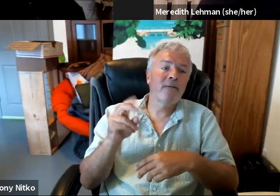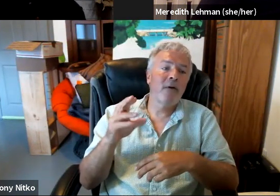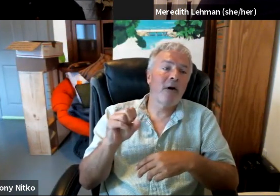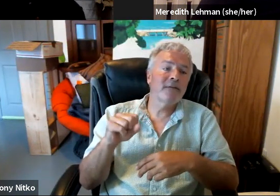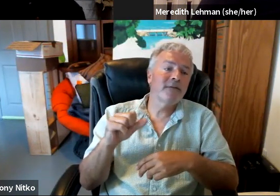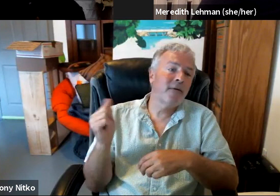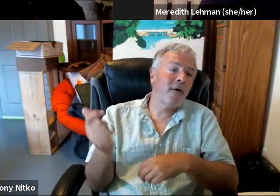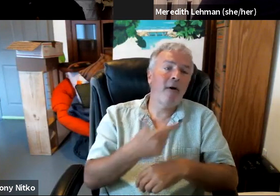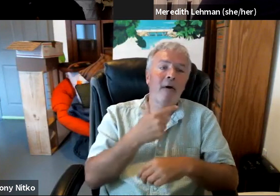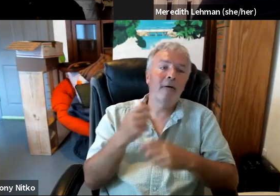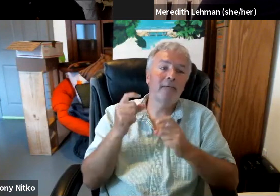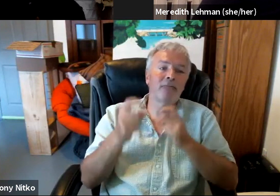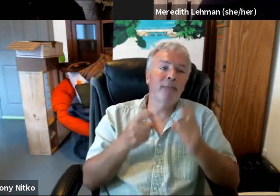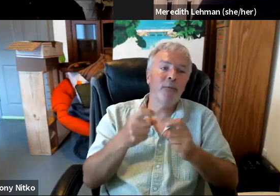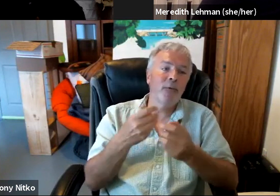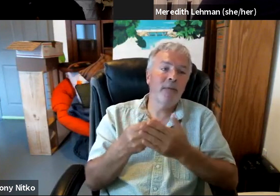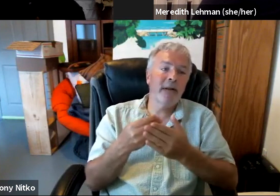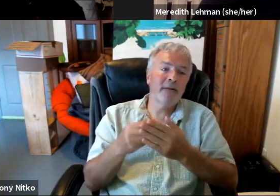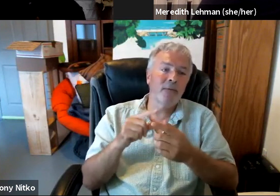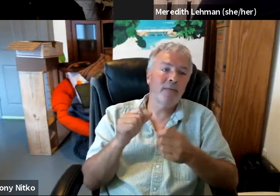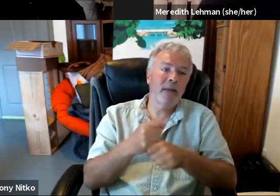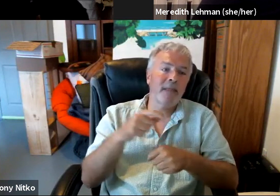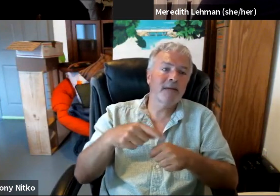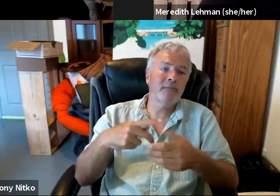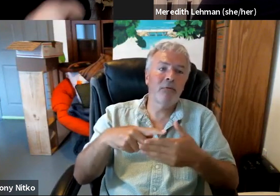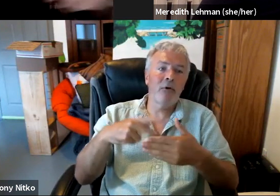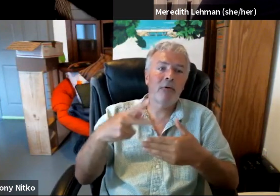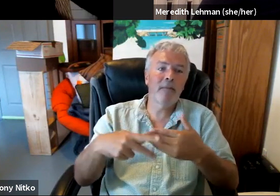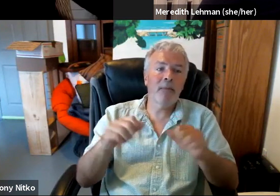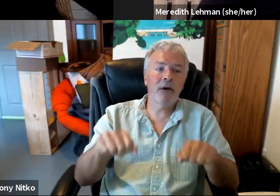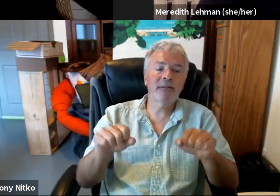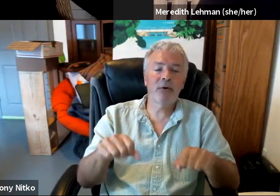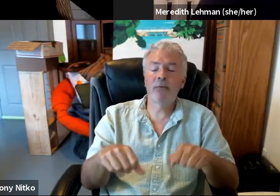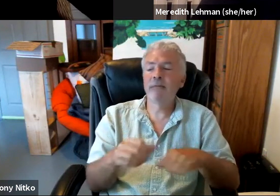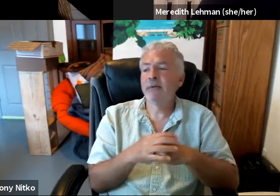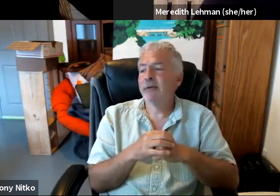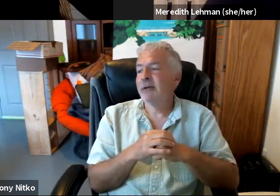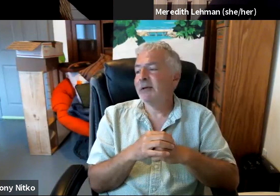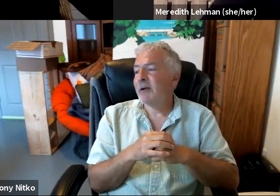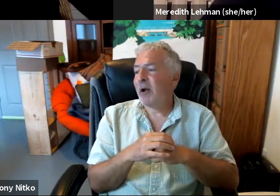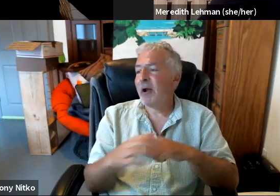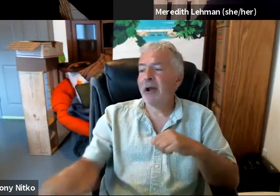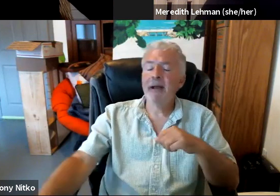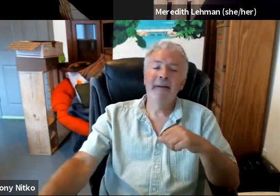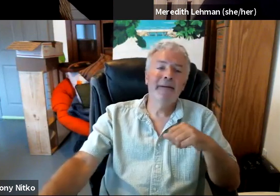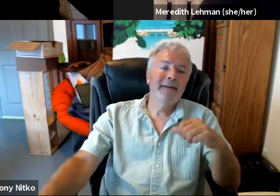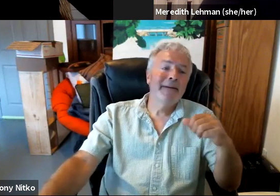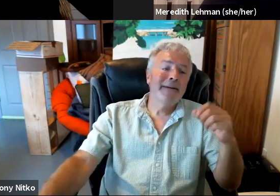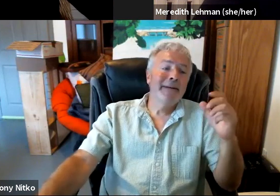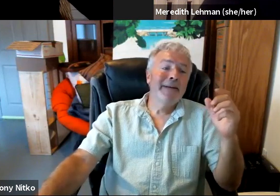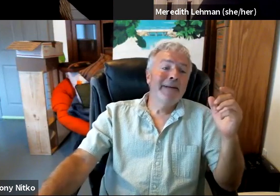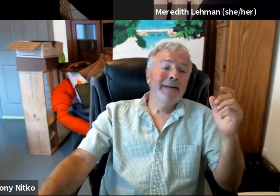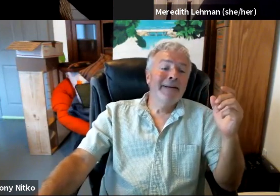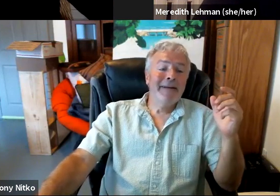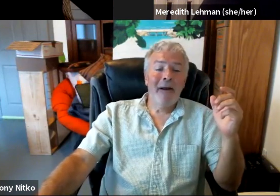and Sorensen Video Relay Service, and Convo. So we'd like to thank all of those who have contributed to this program, to making it possible